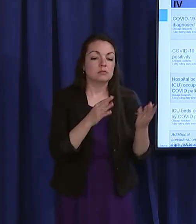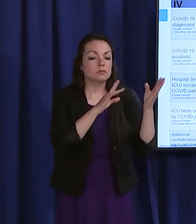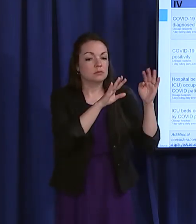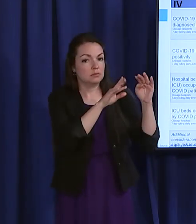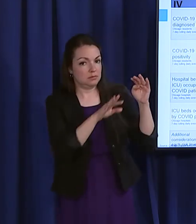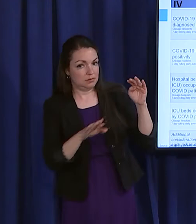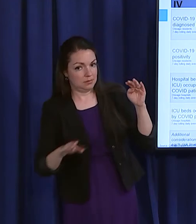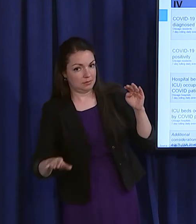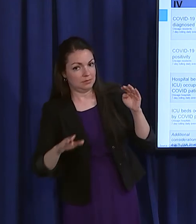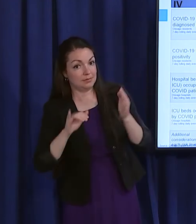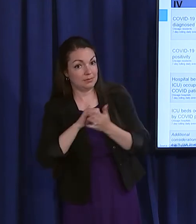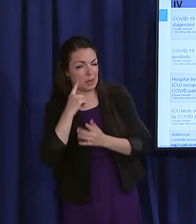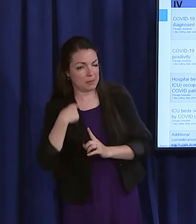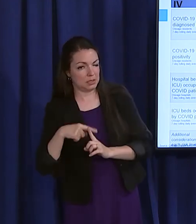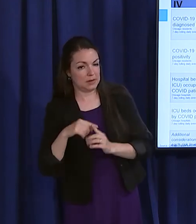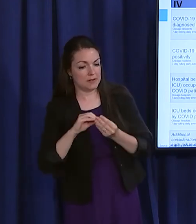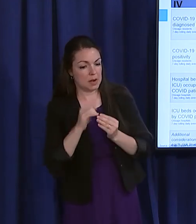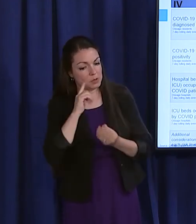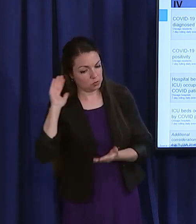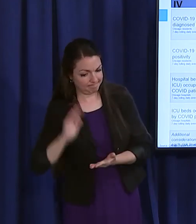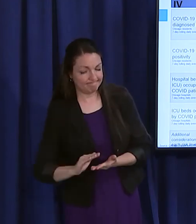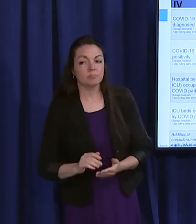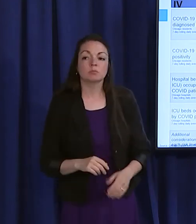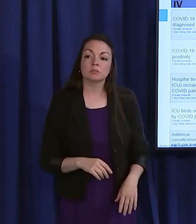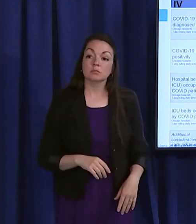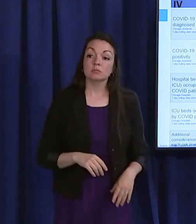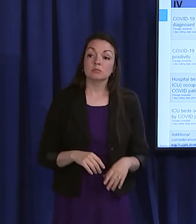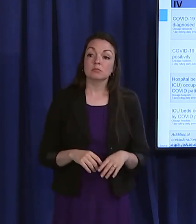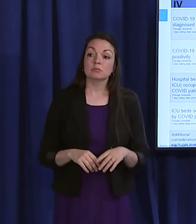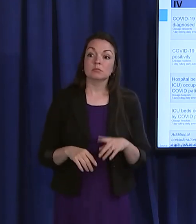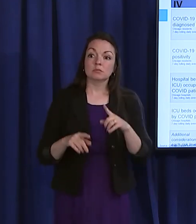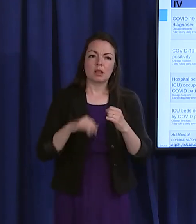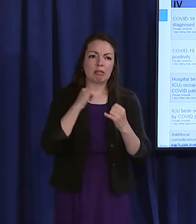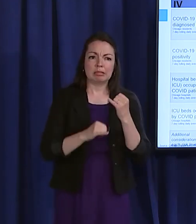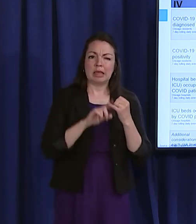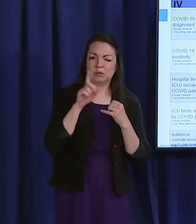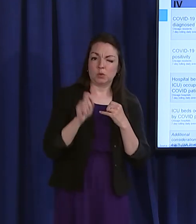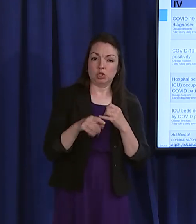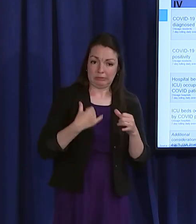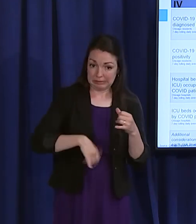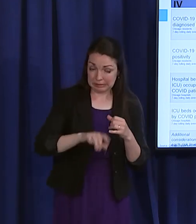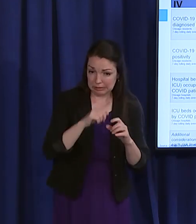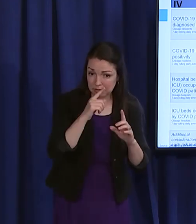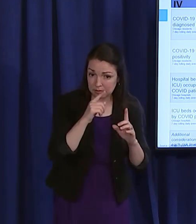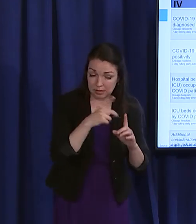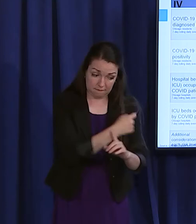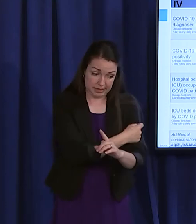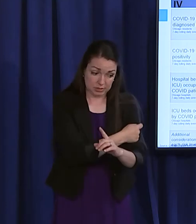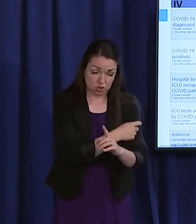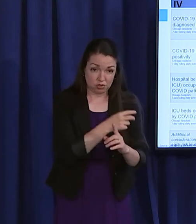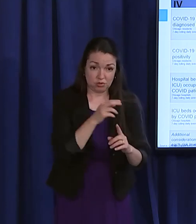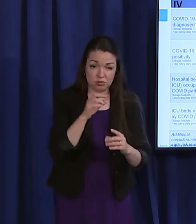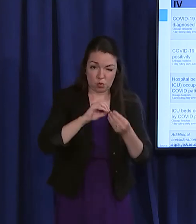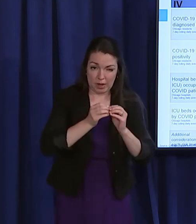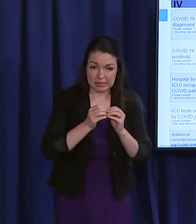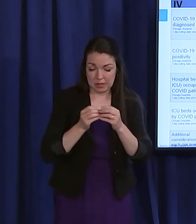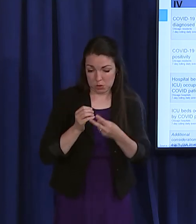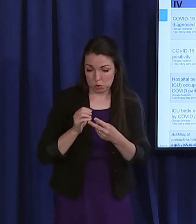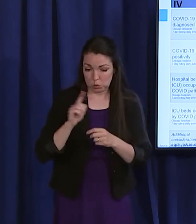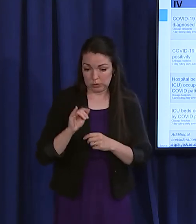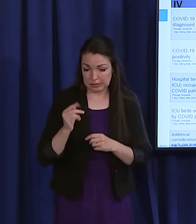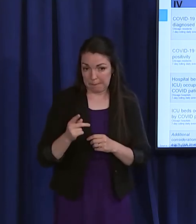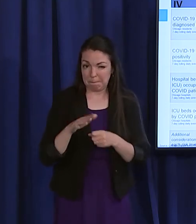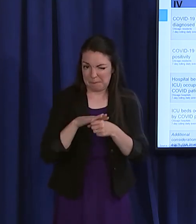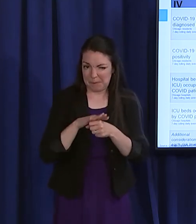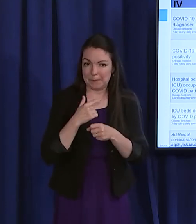that positivity, but more importantly, get people diagnosed. And I mean, the last question I've got is still, I mean, the vaccination rates in these two zip codes that I mentioned, but a lot